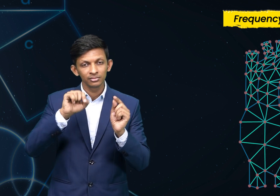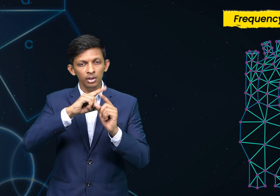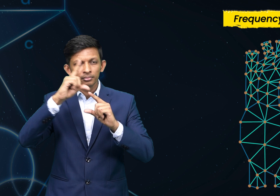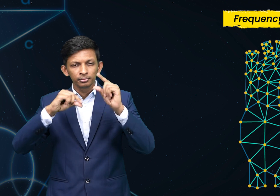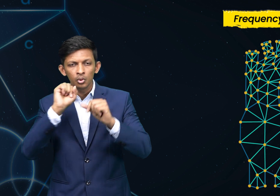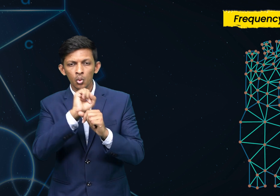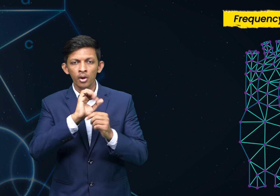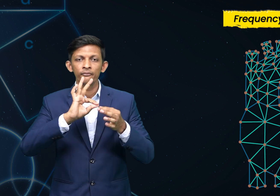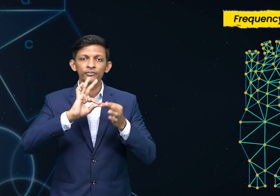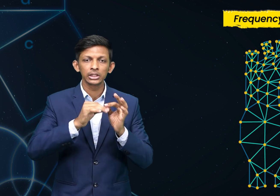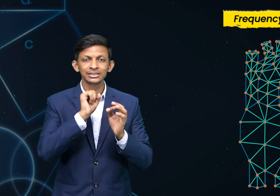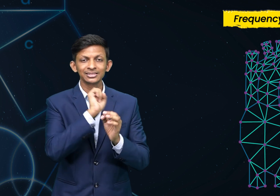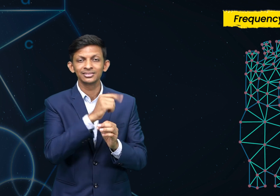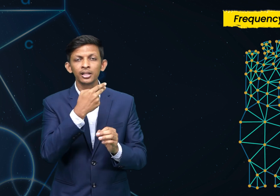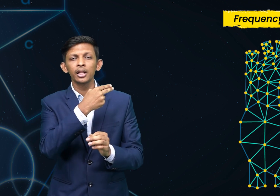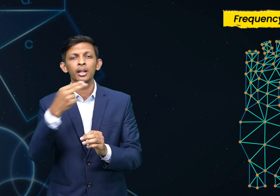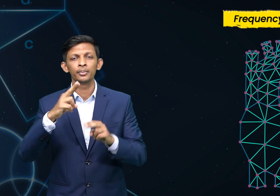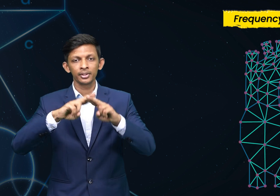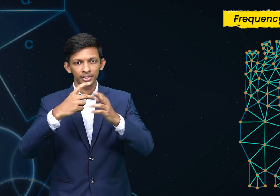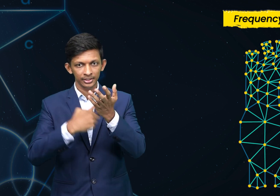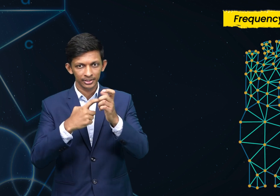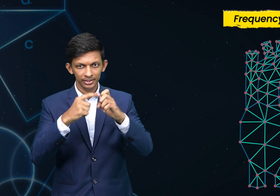so formed is called a frequency polygon.